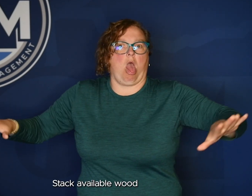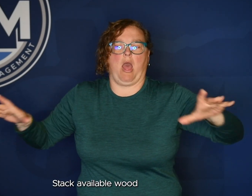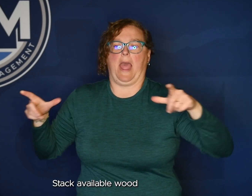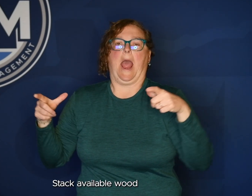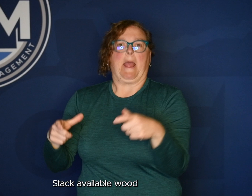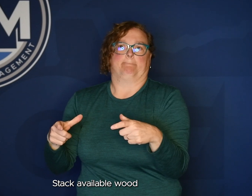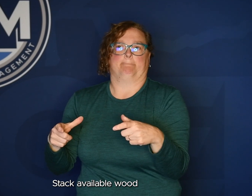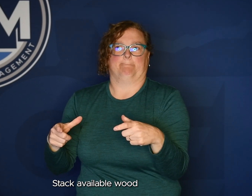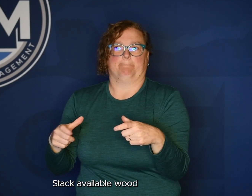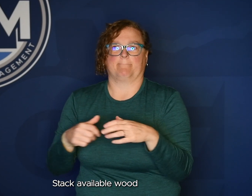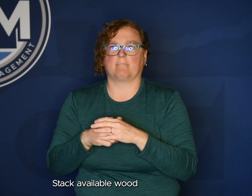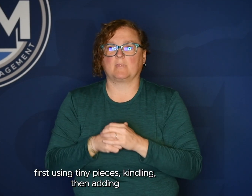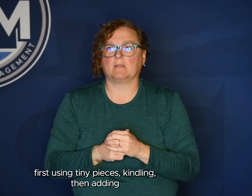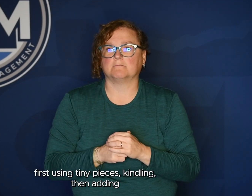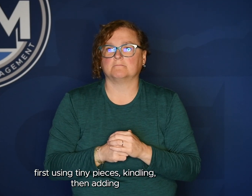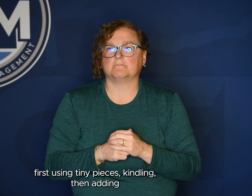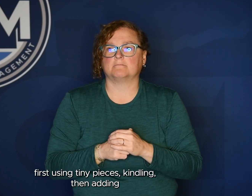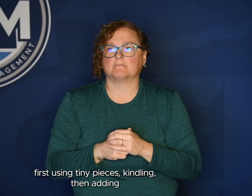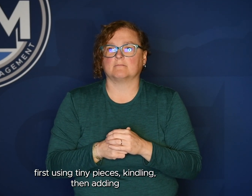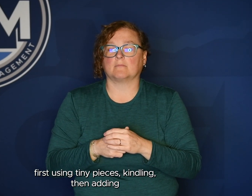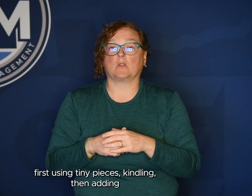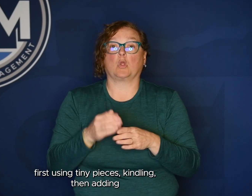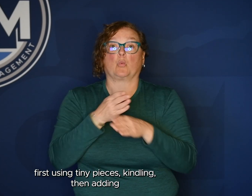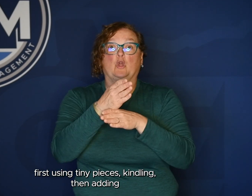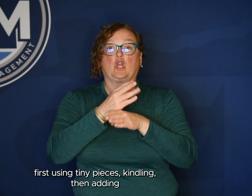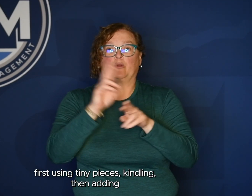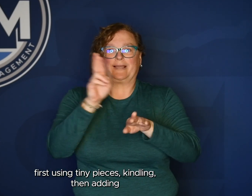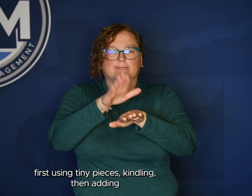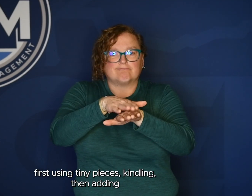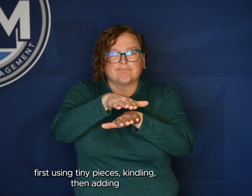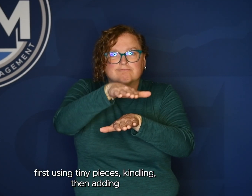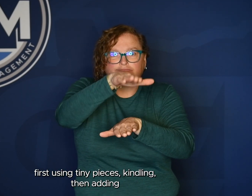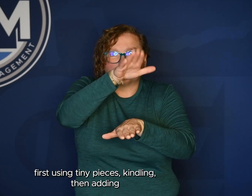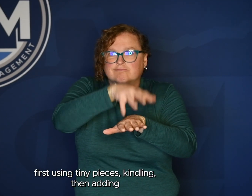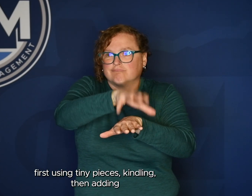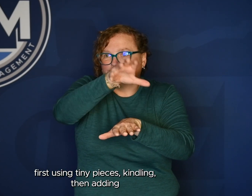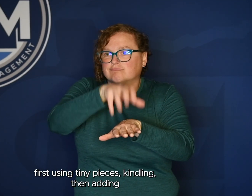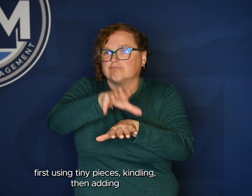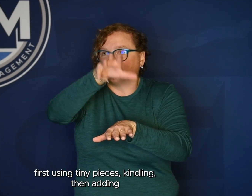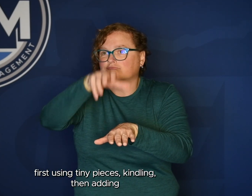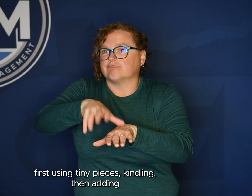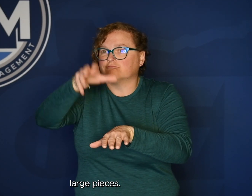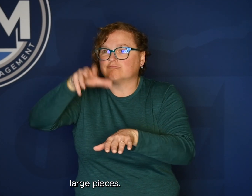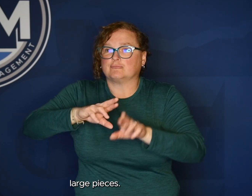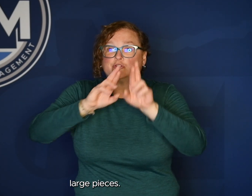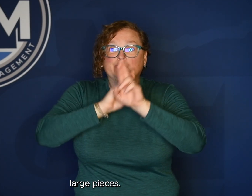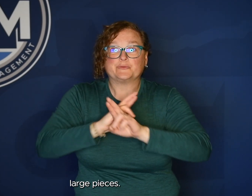Stack available wood, first using tiny pieces, kindling, then adding large pieces.